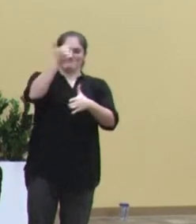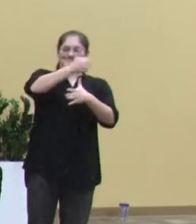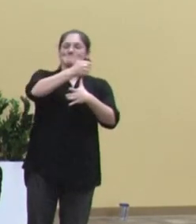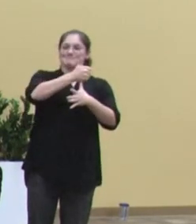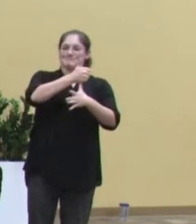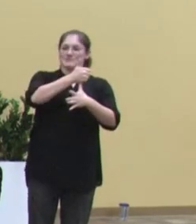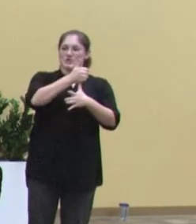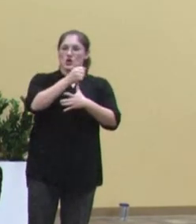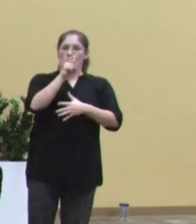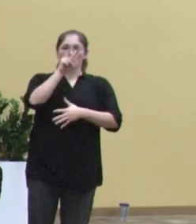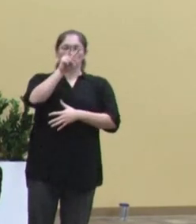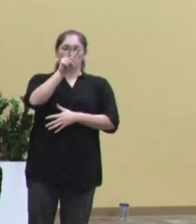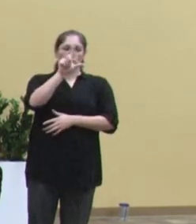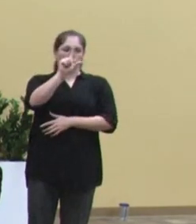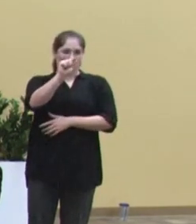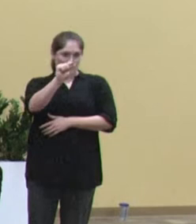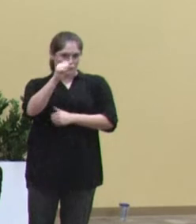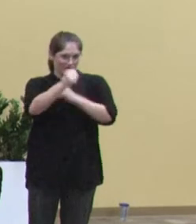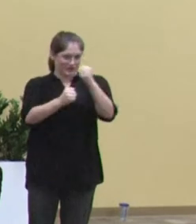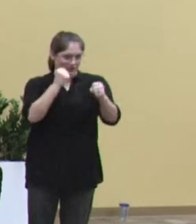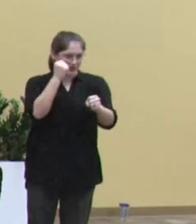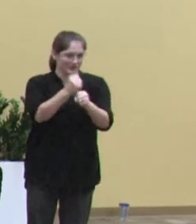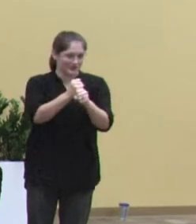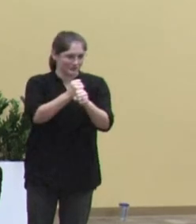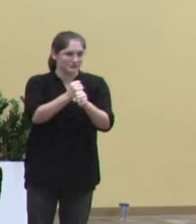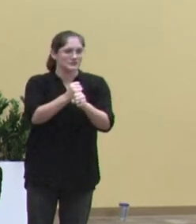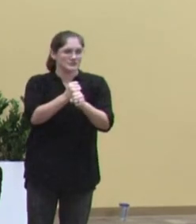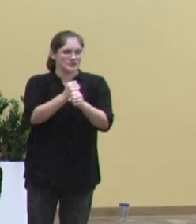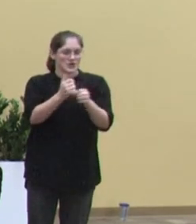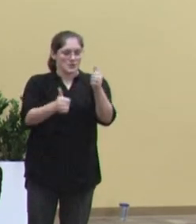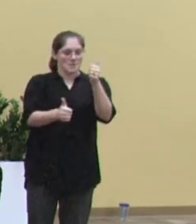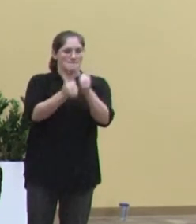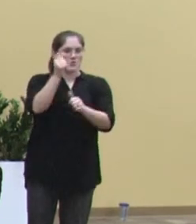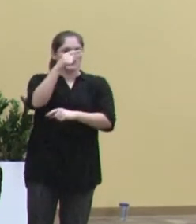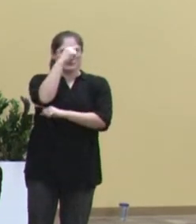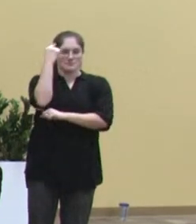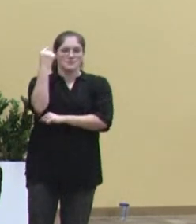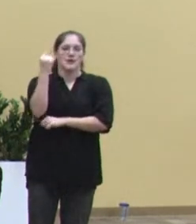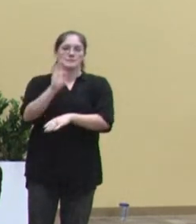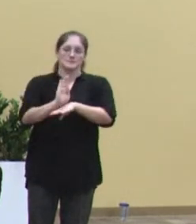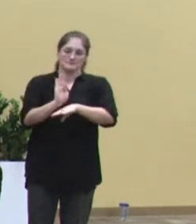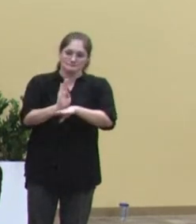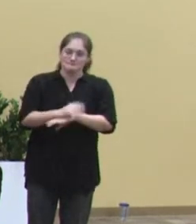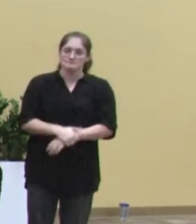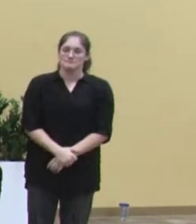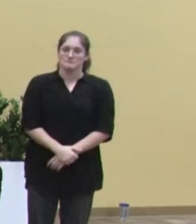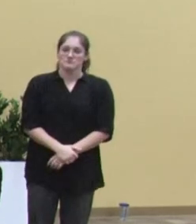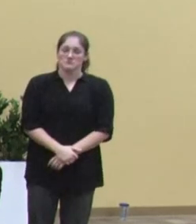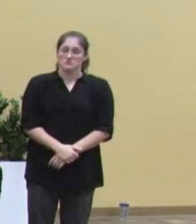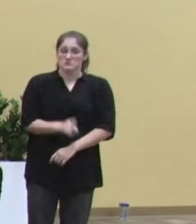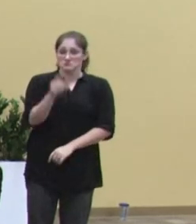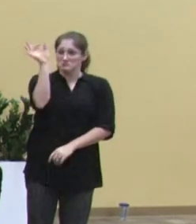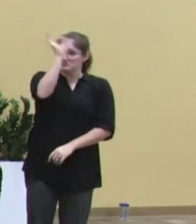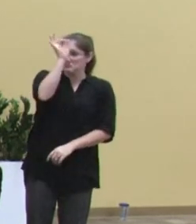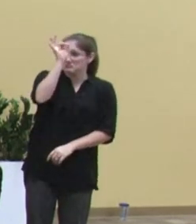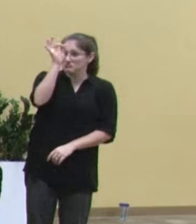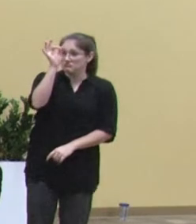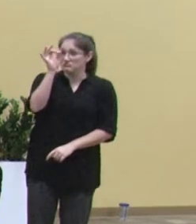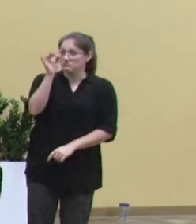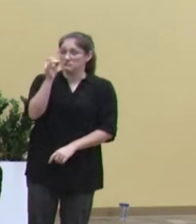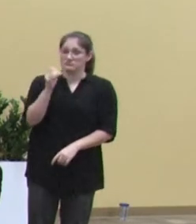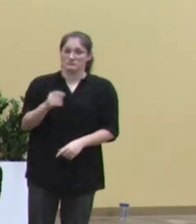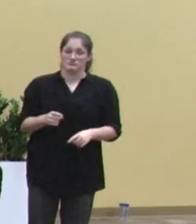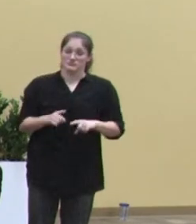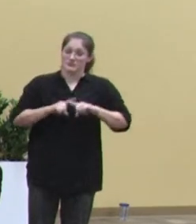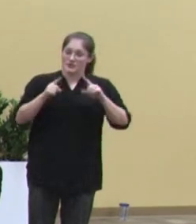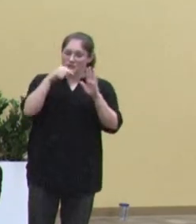two decades. Right here in the state of Texas, you would not know that unless you were digging down through economic data. At